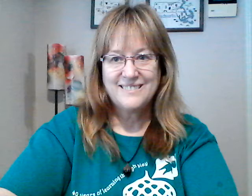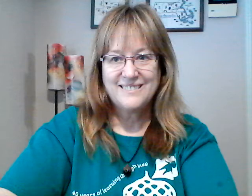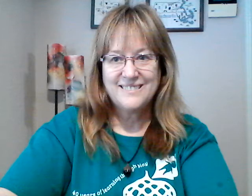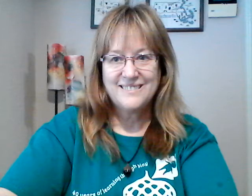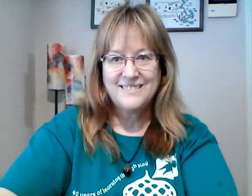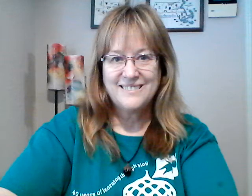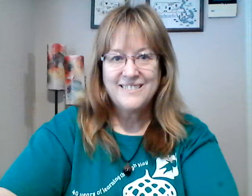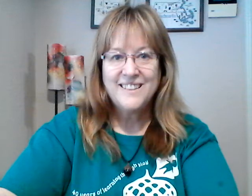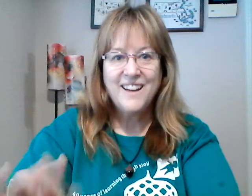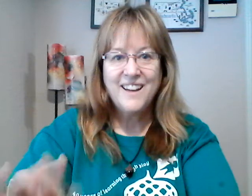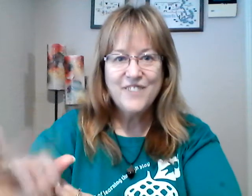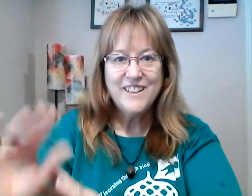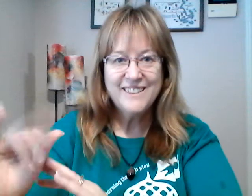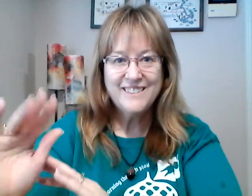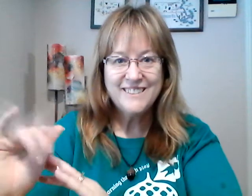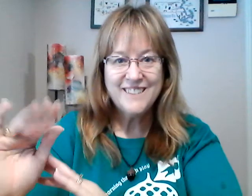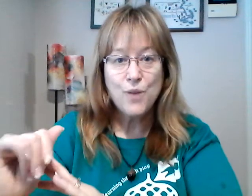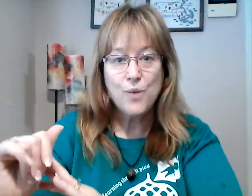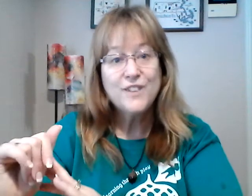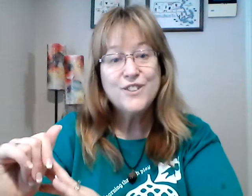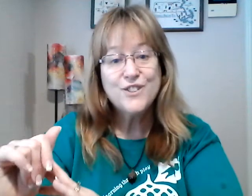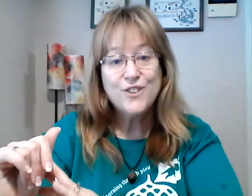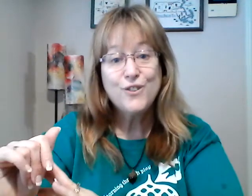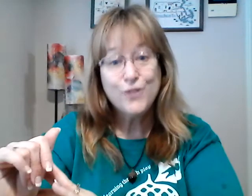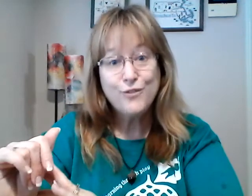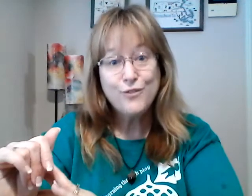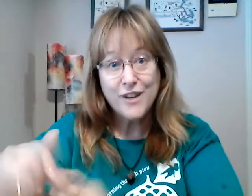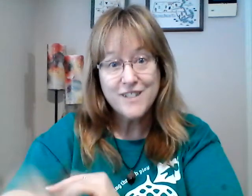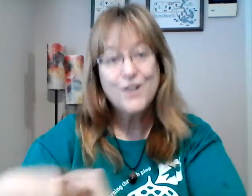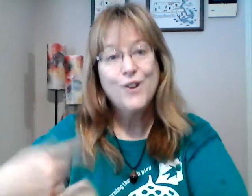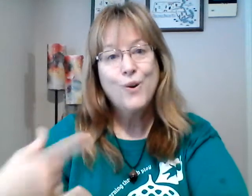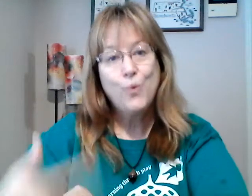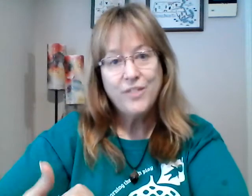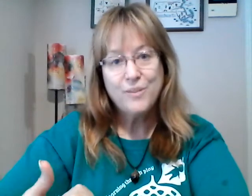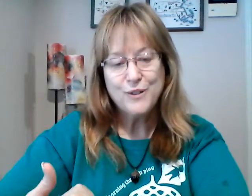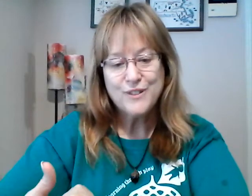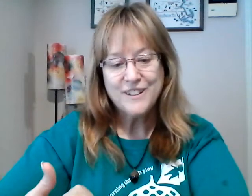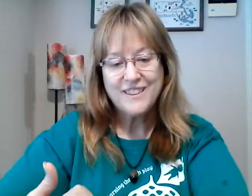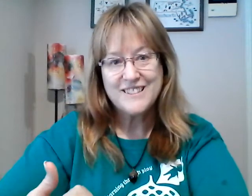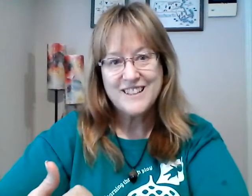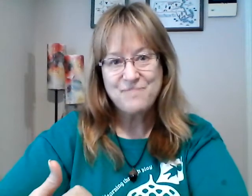Hi friends! I wanted to show you good friends with the music this time.